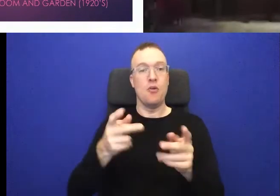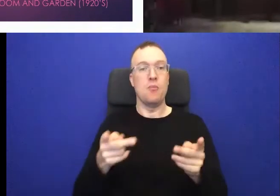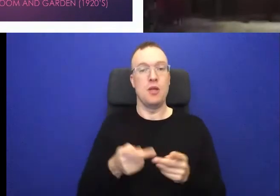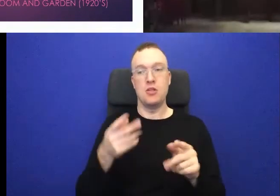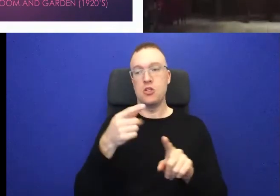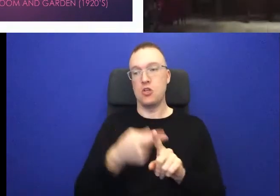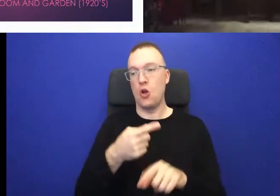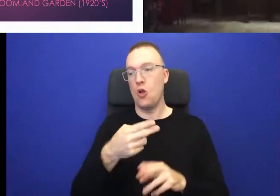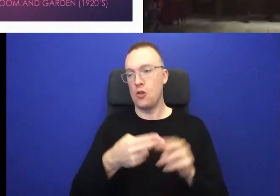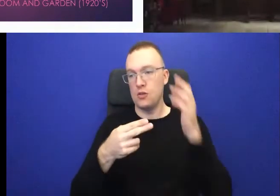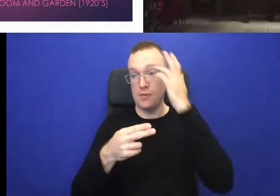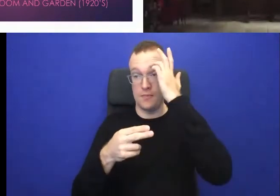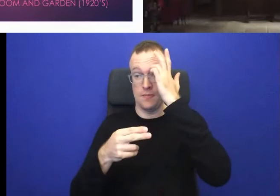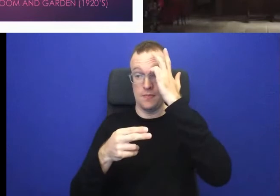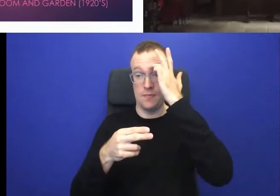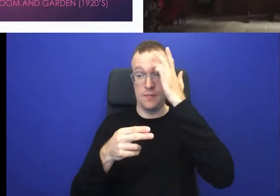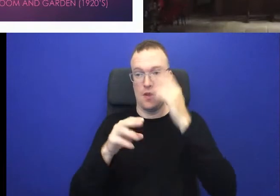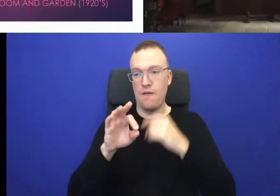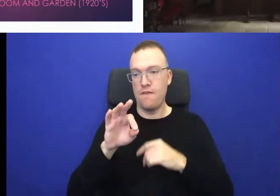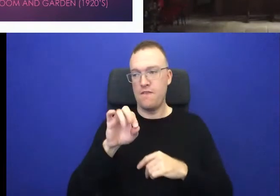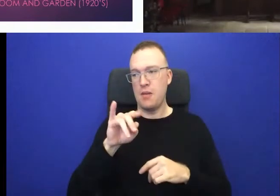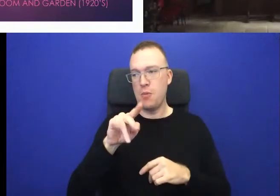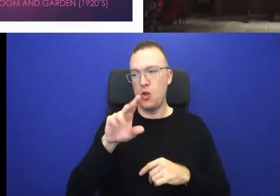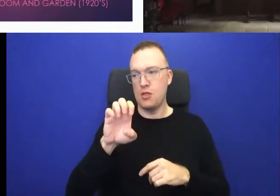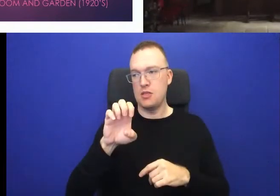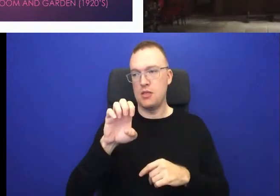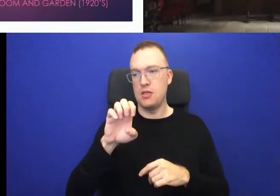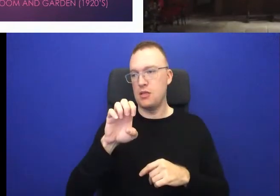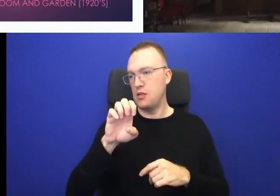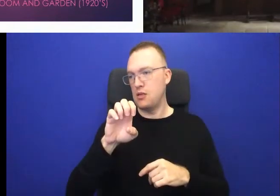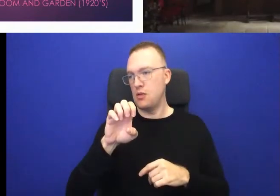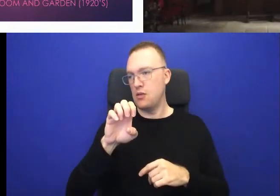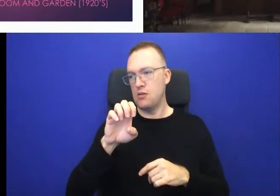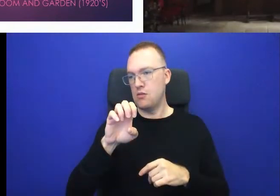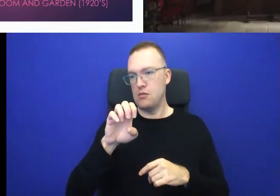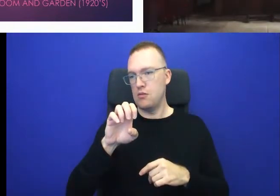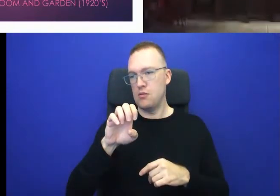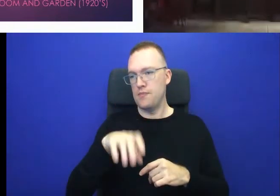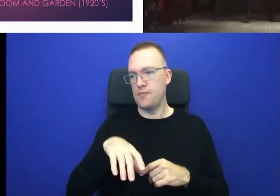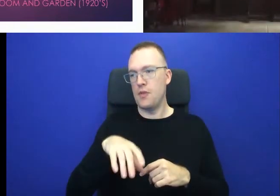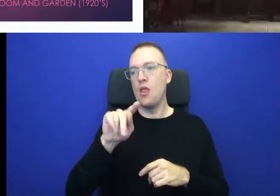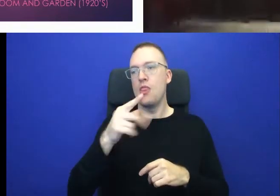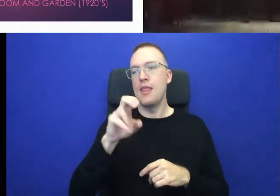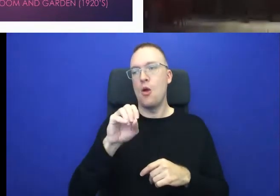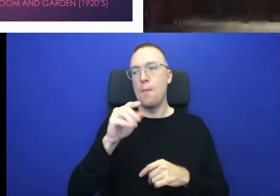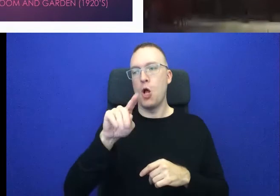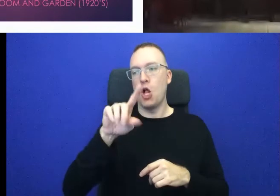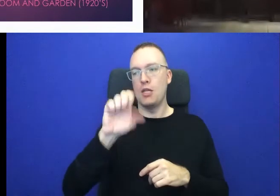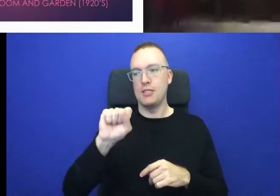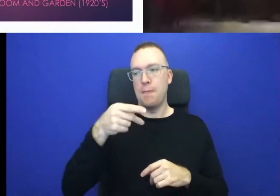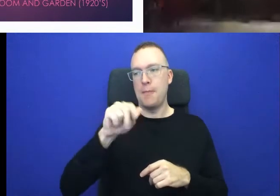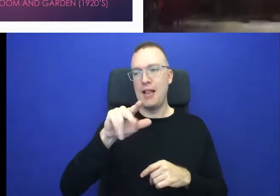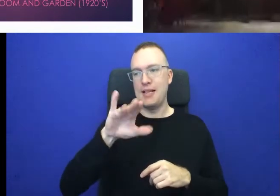in Hertfordshire, which had been the home of Sir William Cecil. And we're fairly sure that Elizabeth